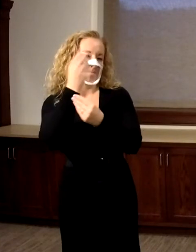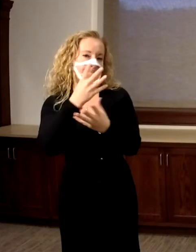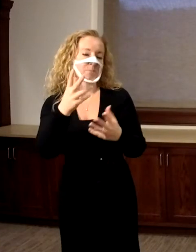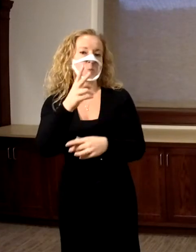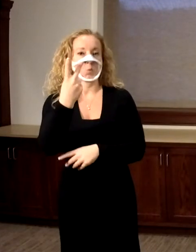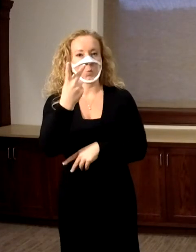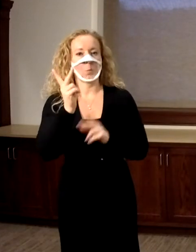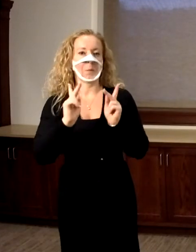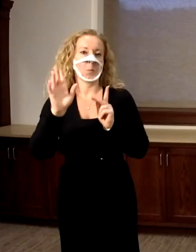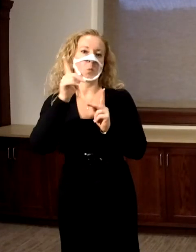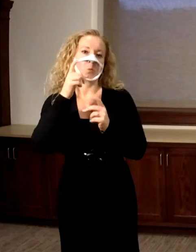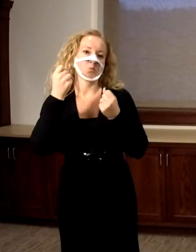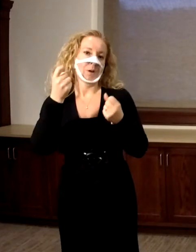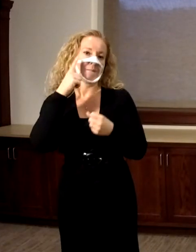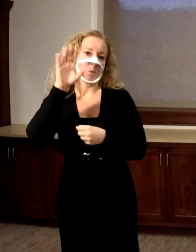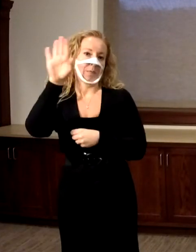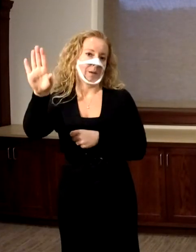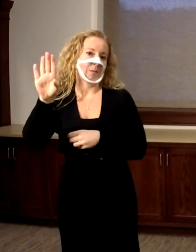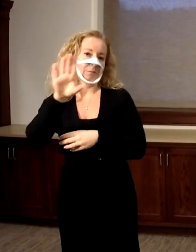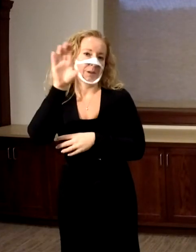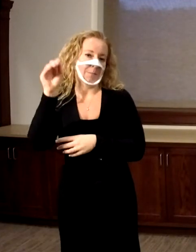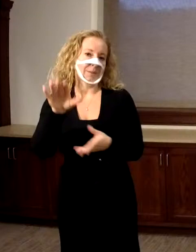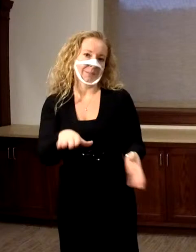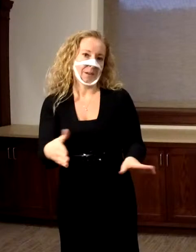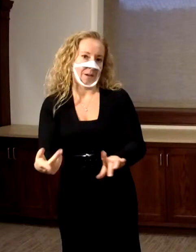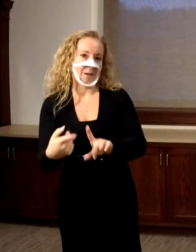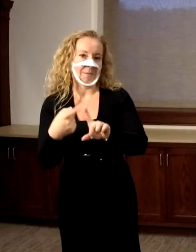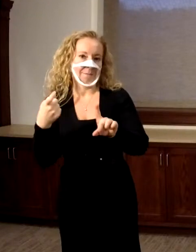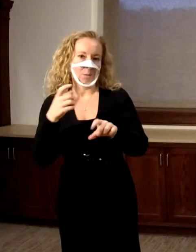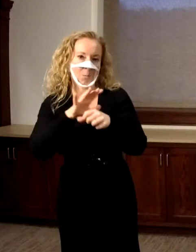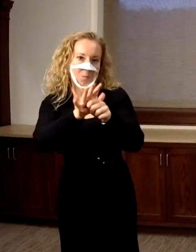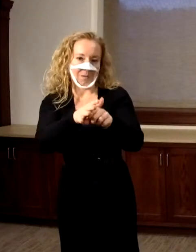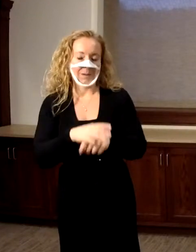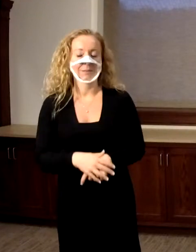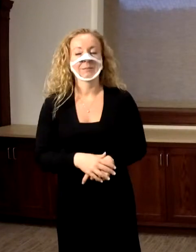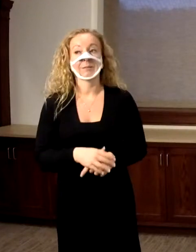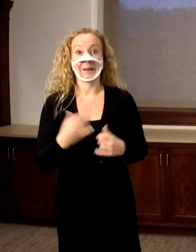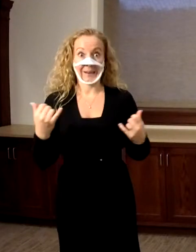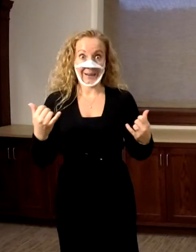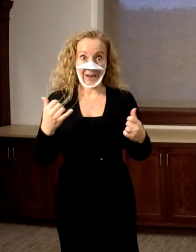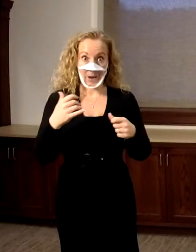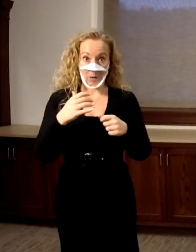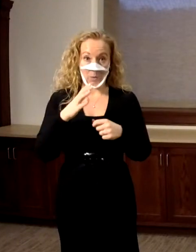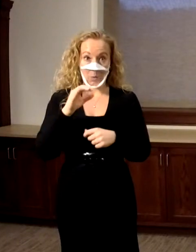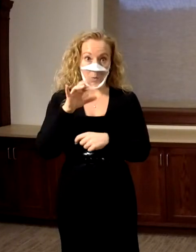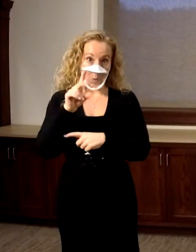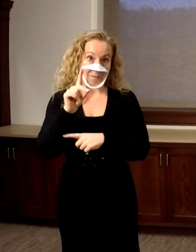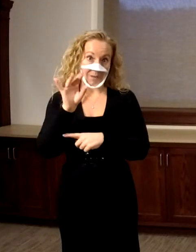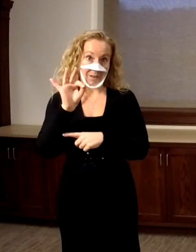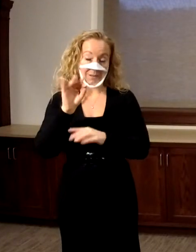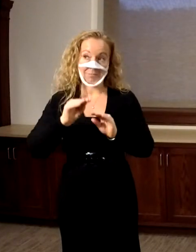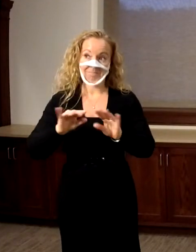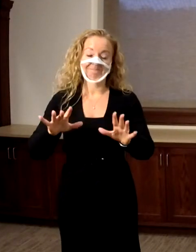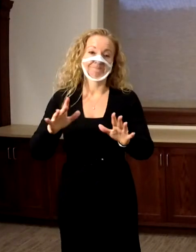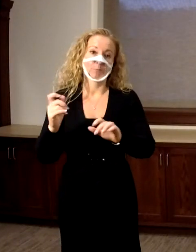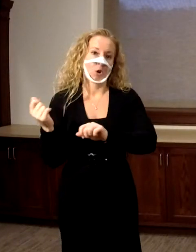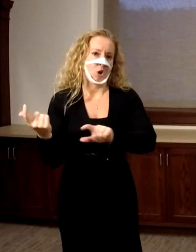with the spread of the virus we are currently experiencing, it is likely that we all will know someone that has